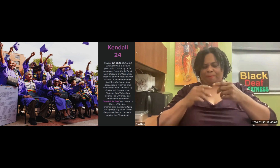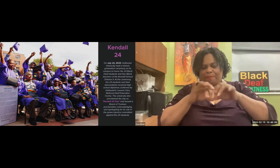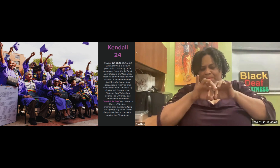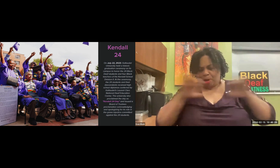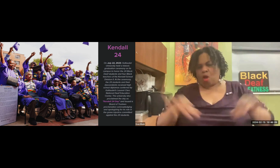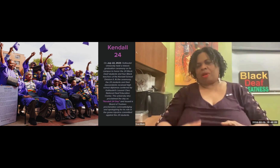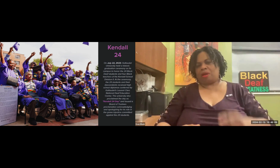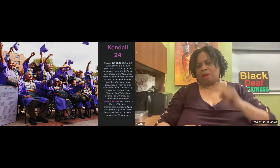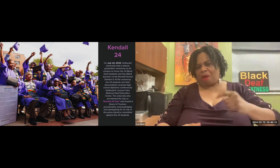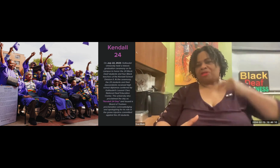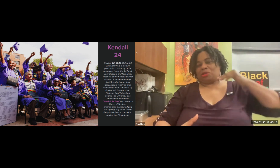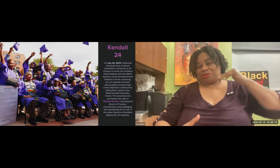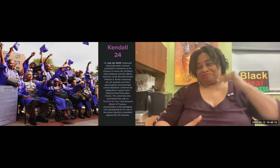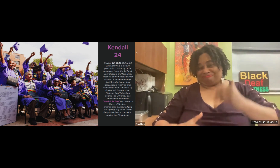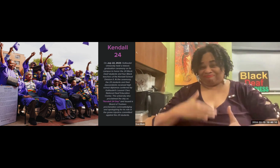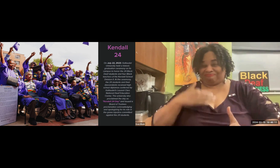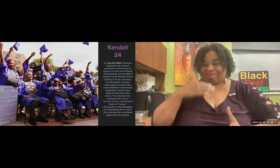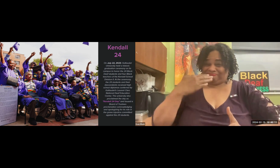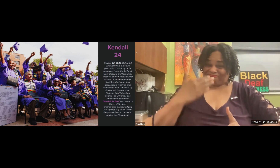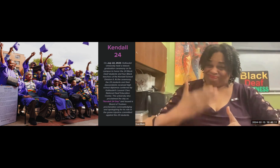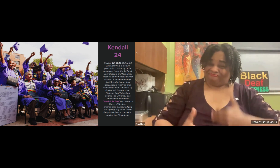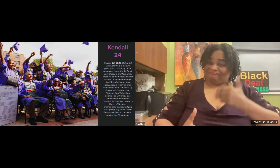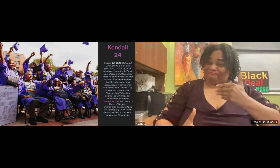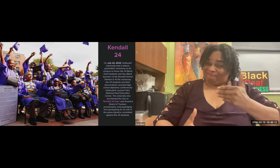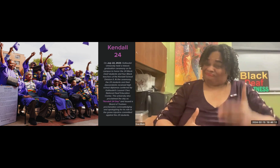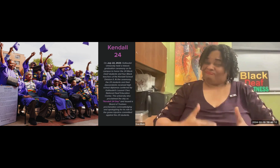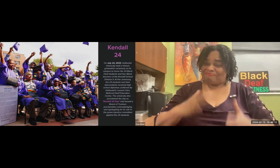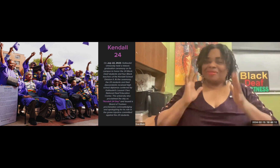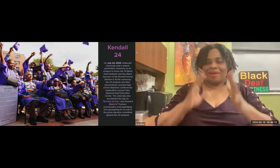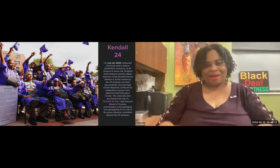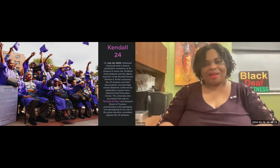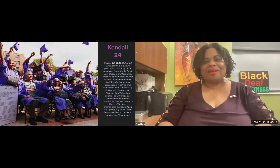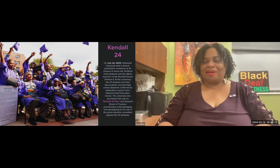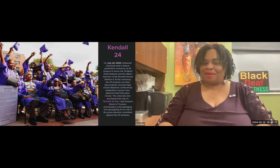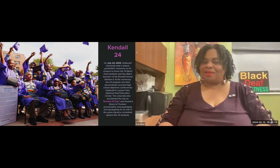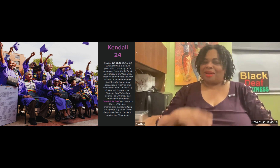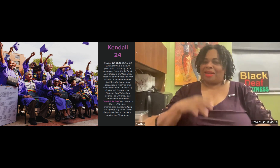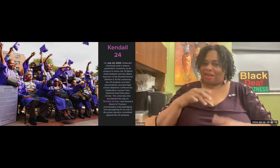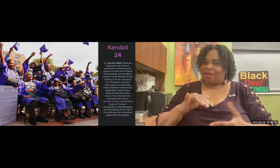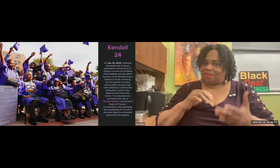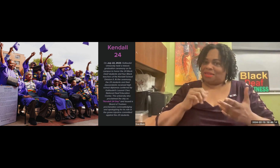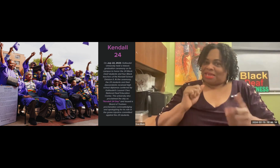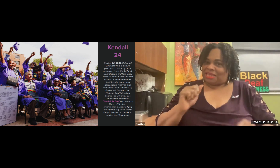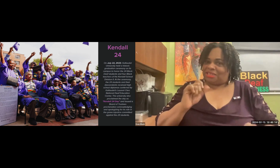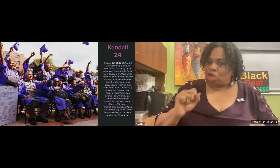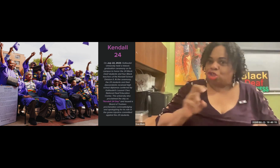happen. It is time to give them their high school diploma. So it was quite a